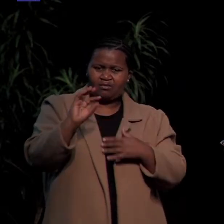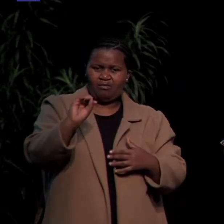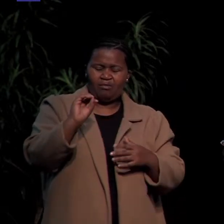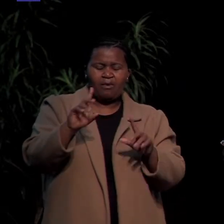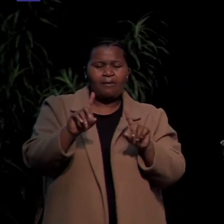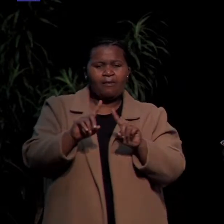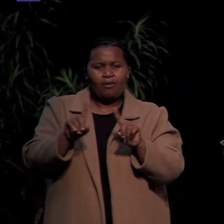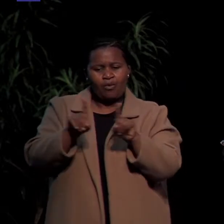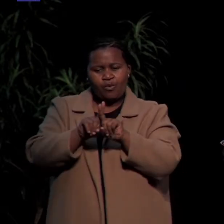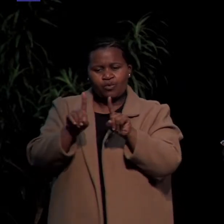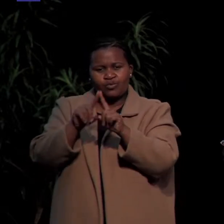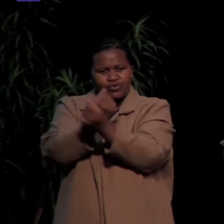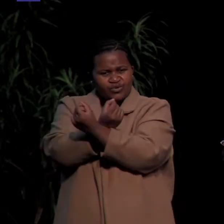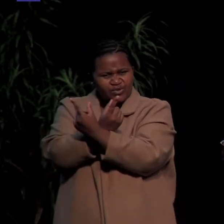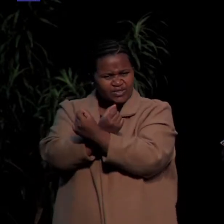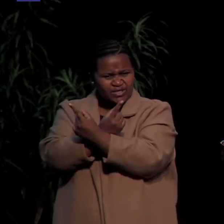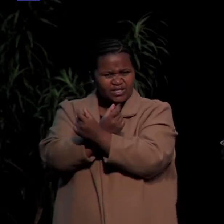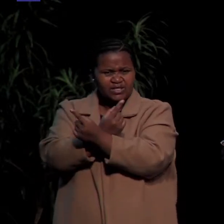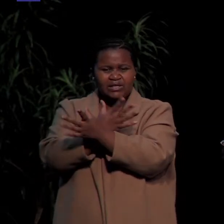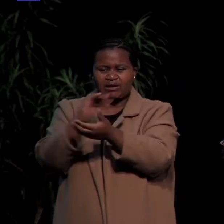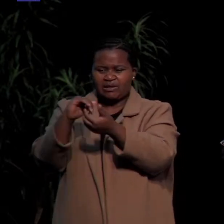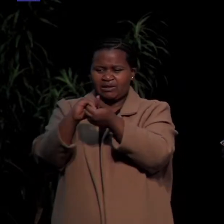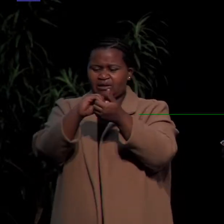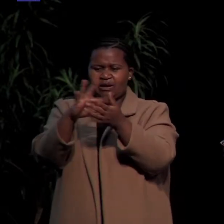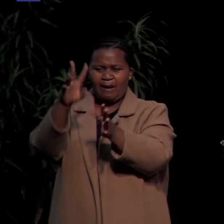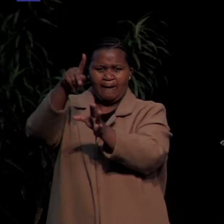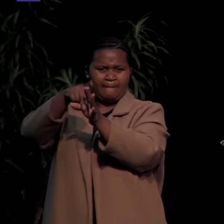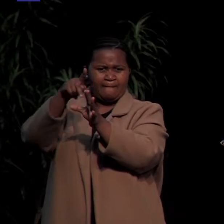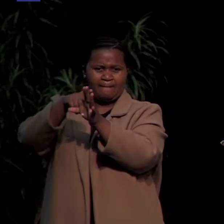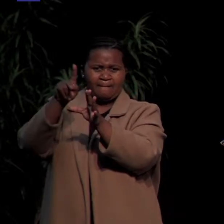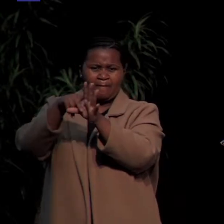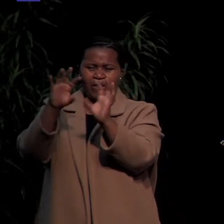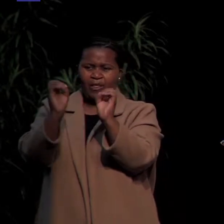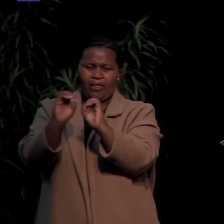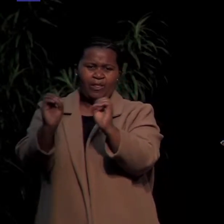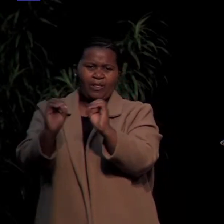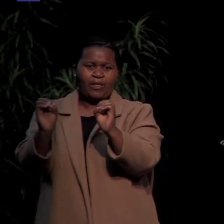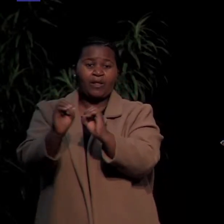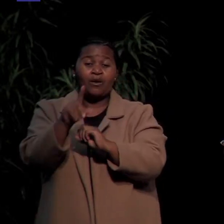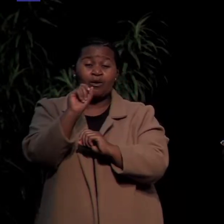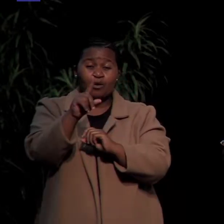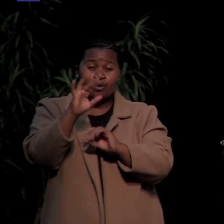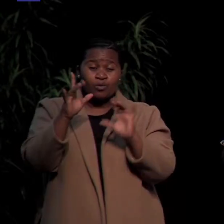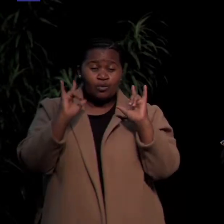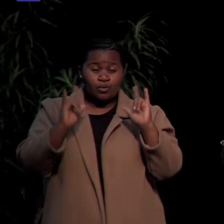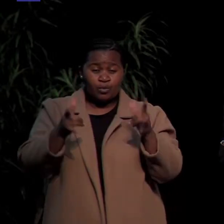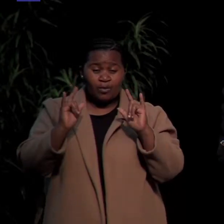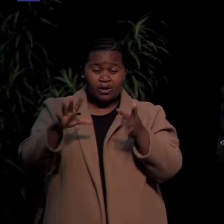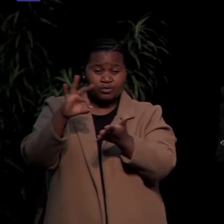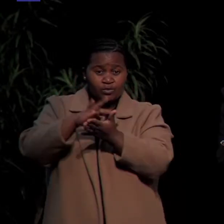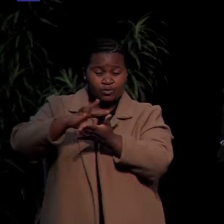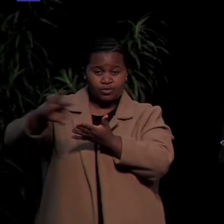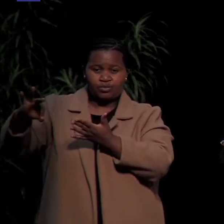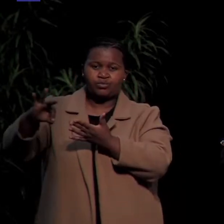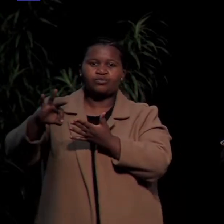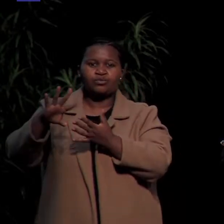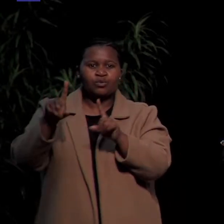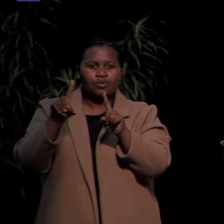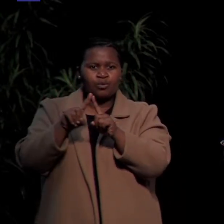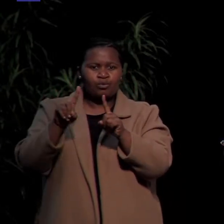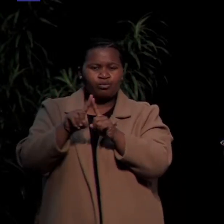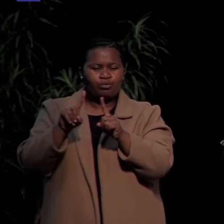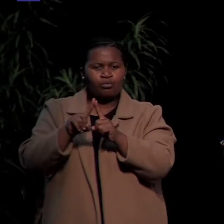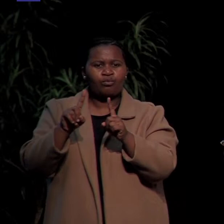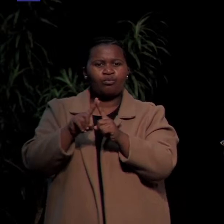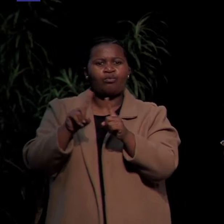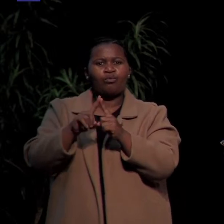contracts, then the taxi industry has not been participating in those bus contracts, and those bus contracts have been presided